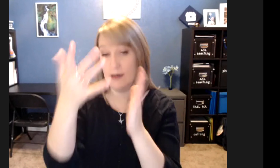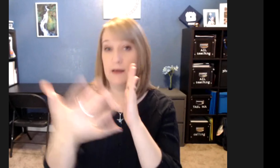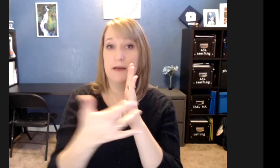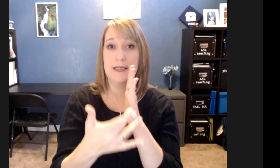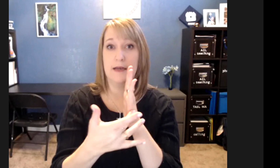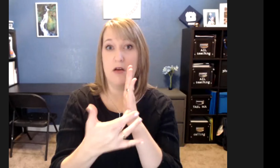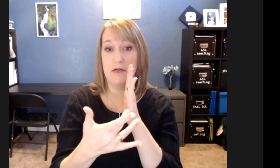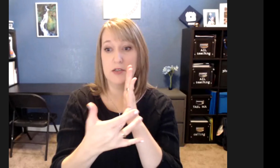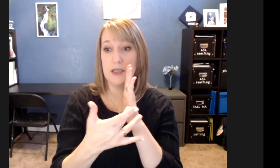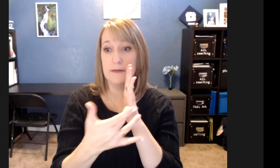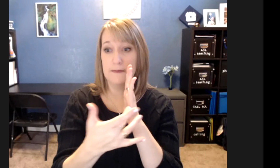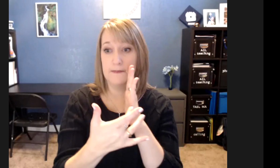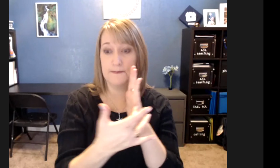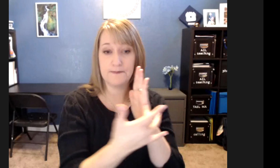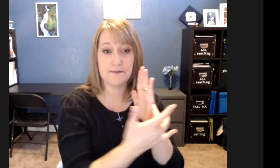information technology.